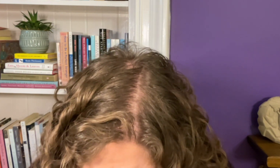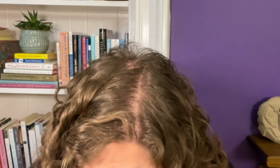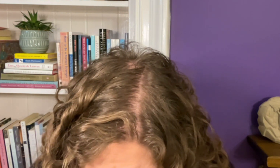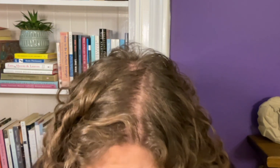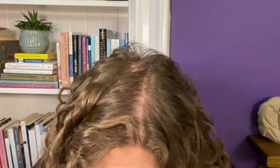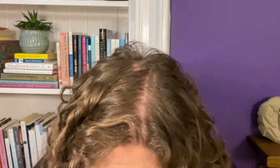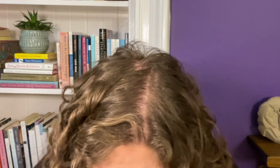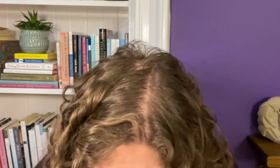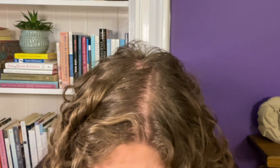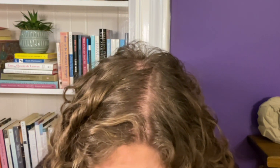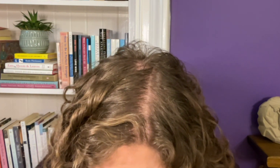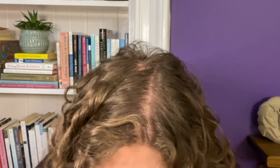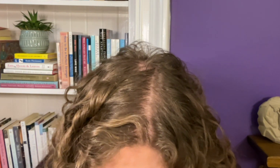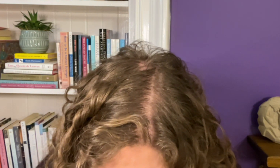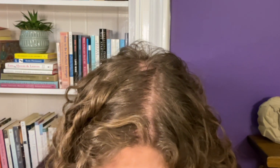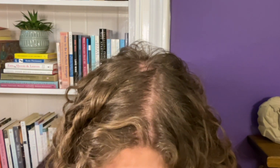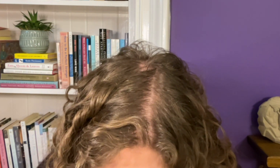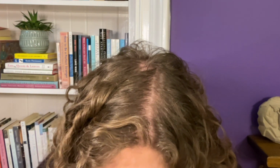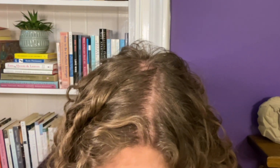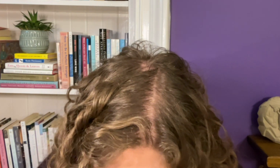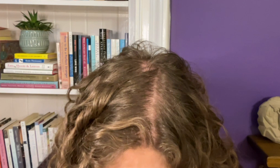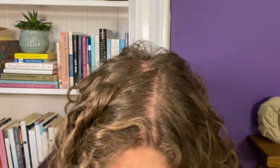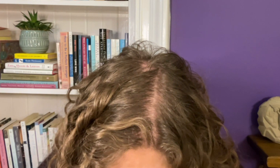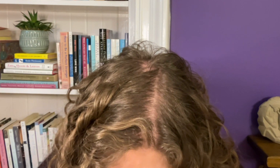might nurture, comfort, and encourage each other.